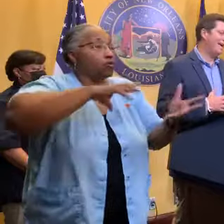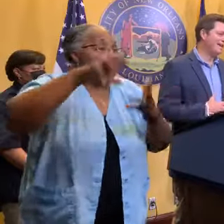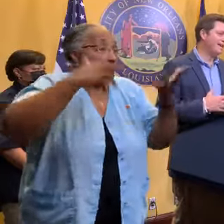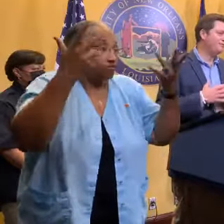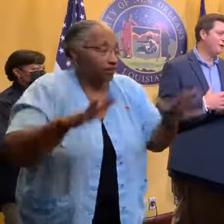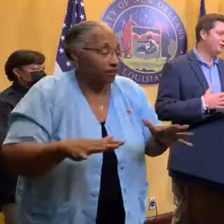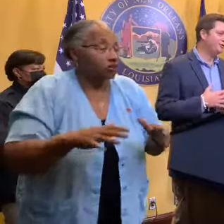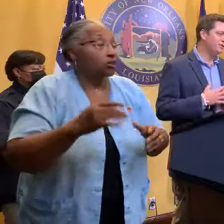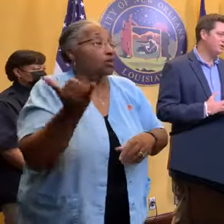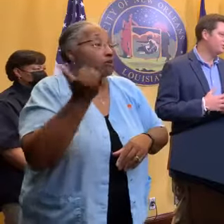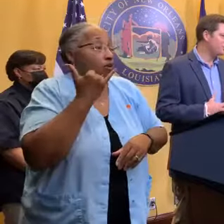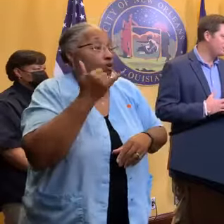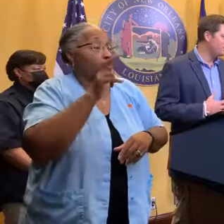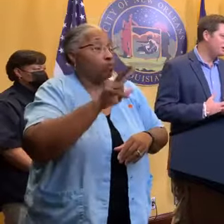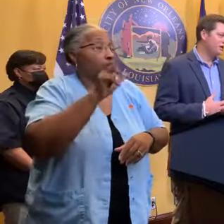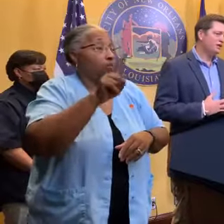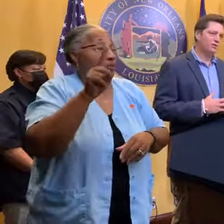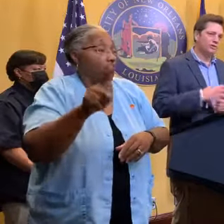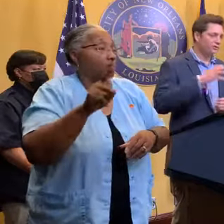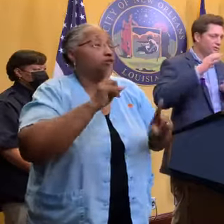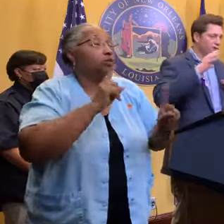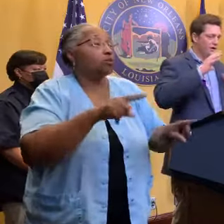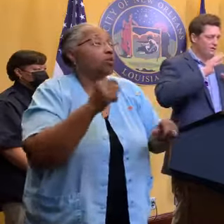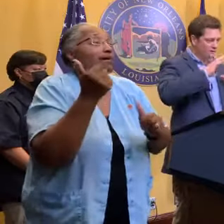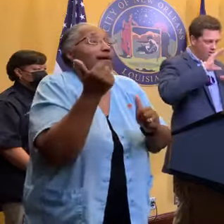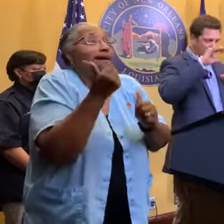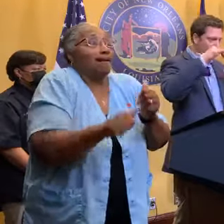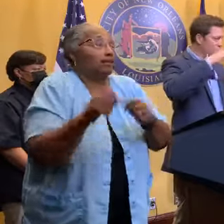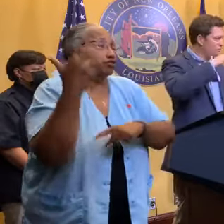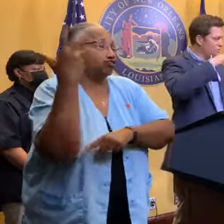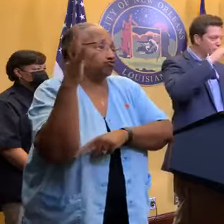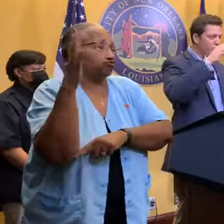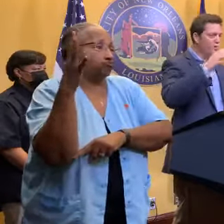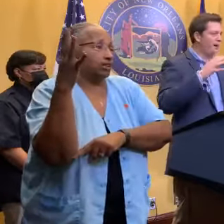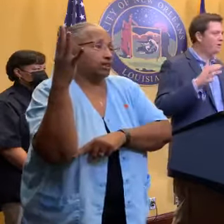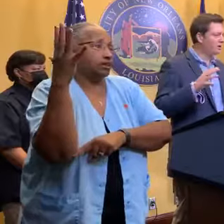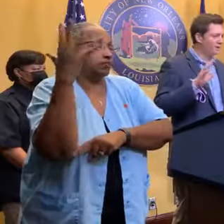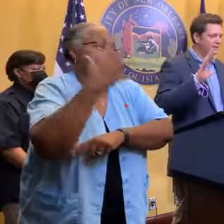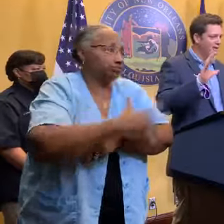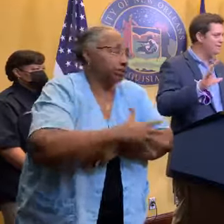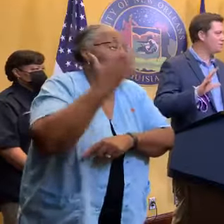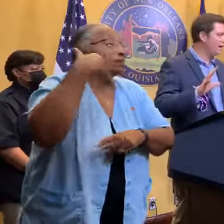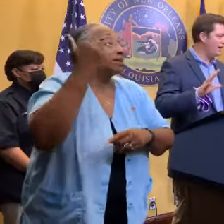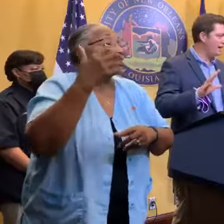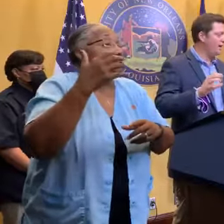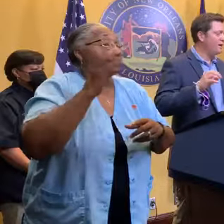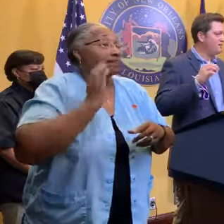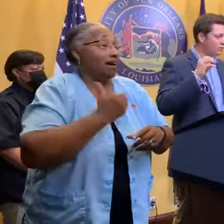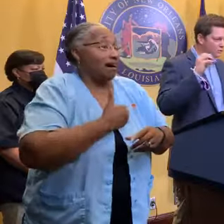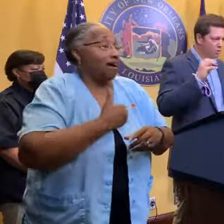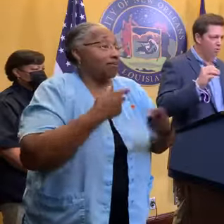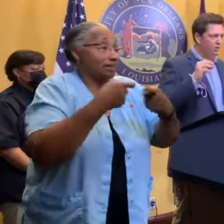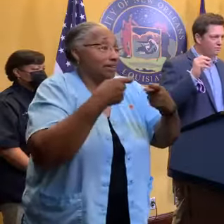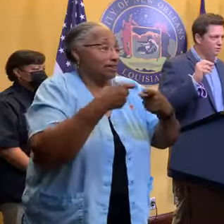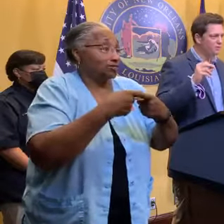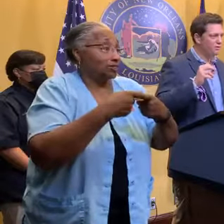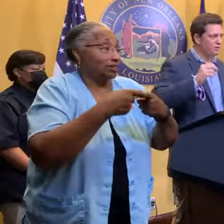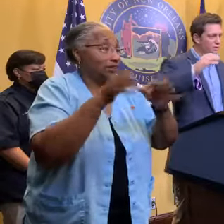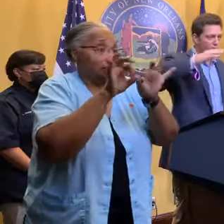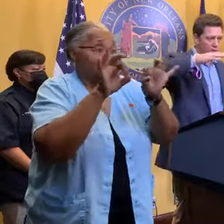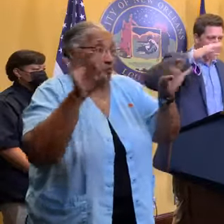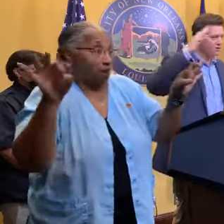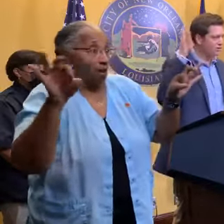report any felled down trees. Our trees grow through our power lines, that's okay, but report if you